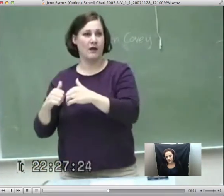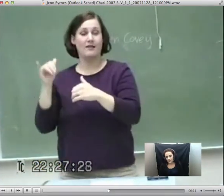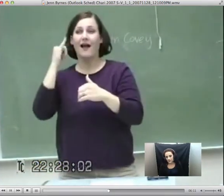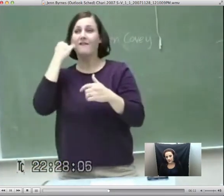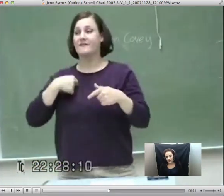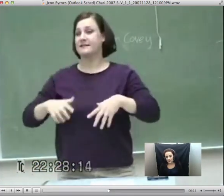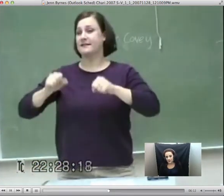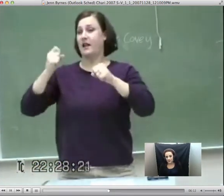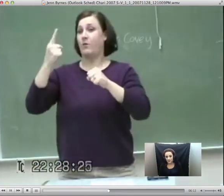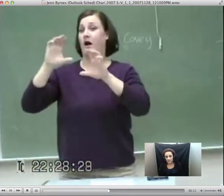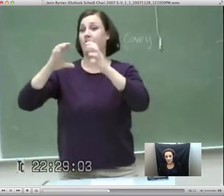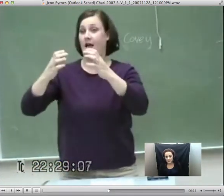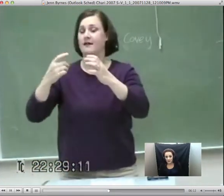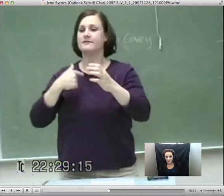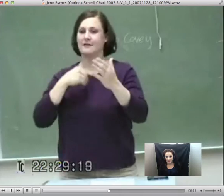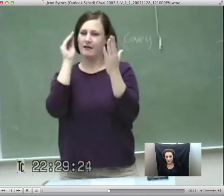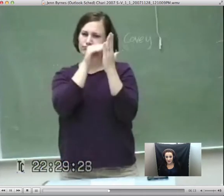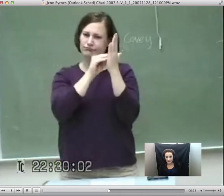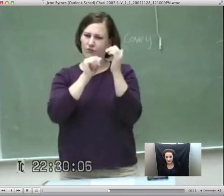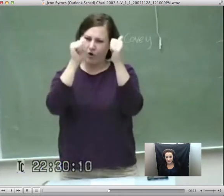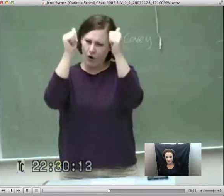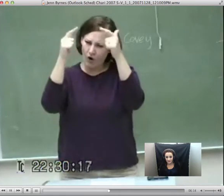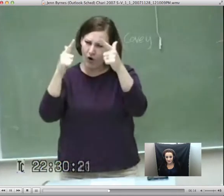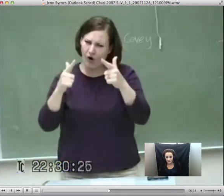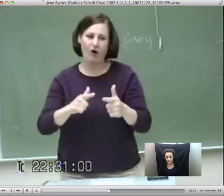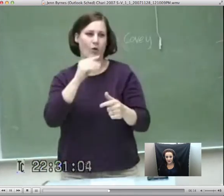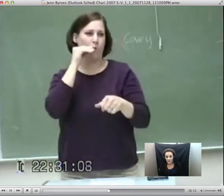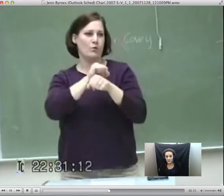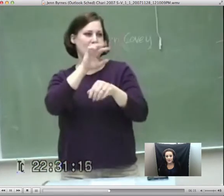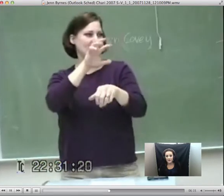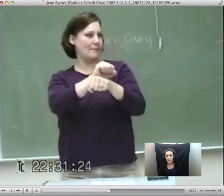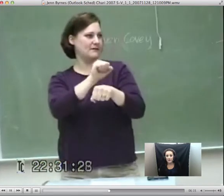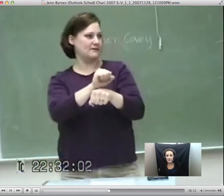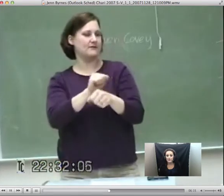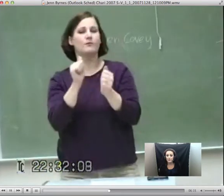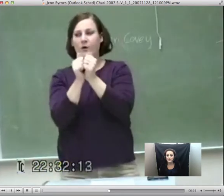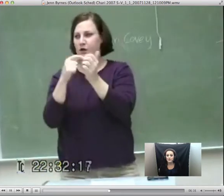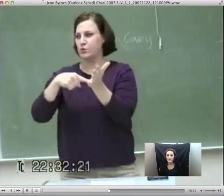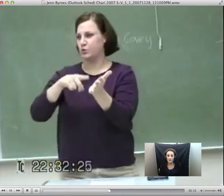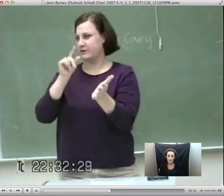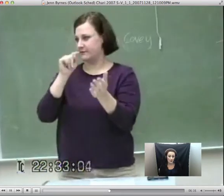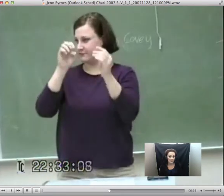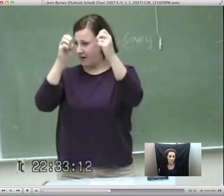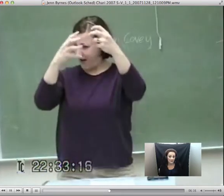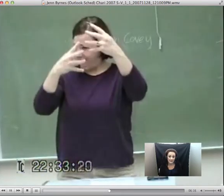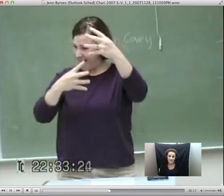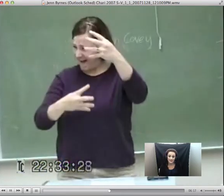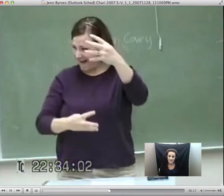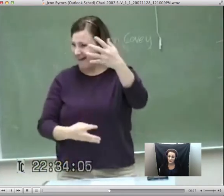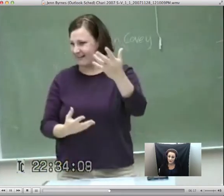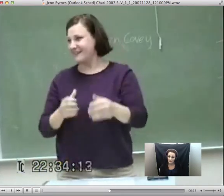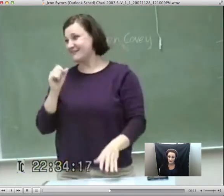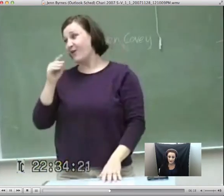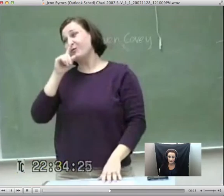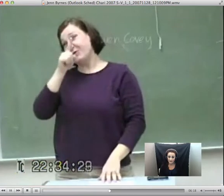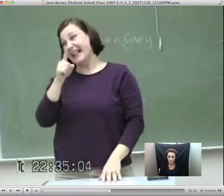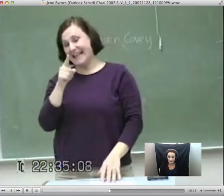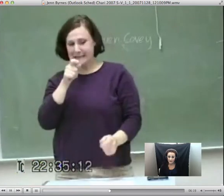So then I will branch off from that, and I'll put down all of the work, all the homework assignments that are due.